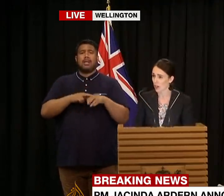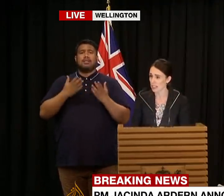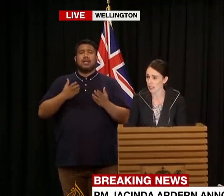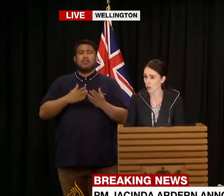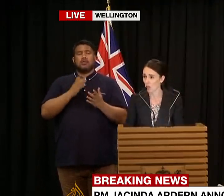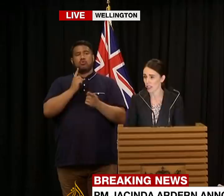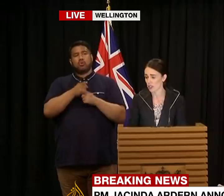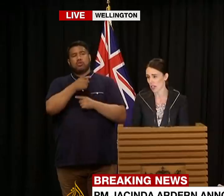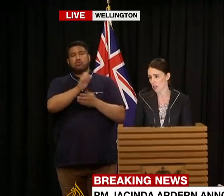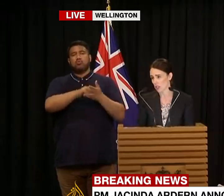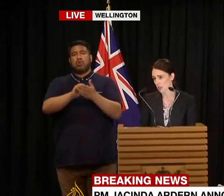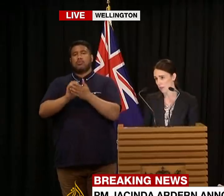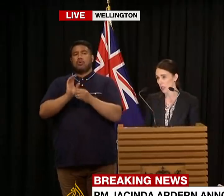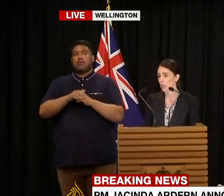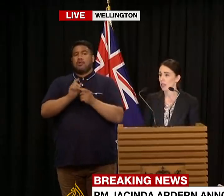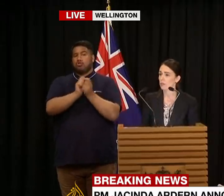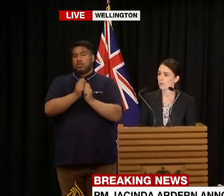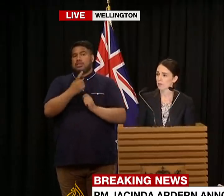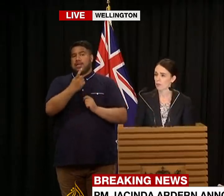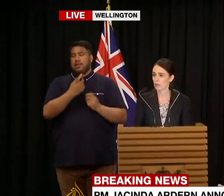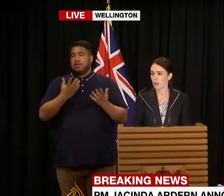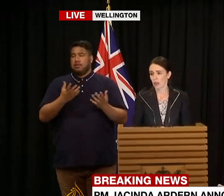dealers advising them of these changes.